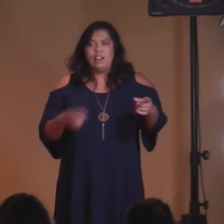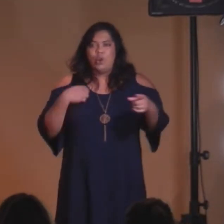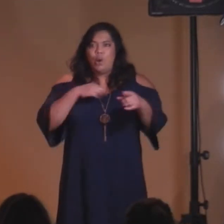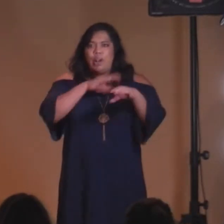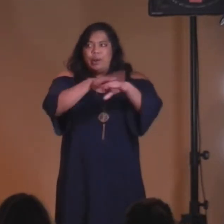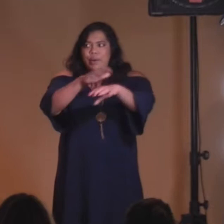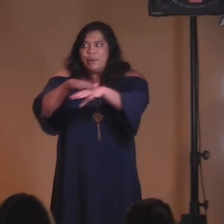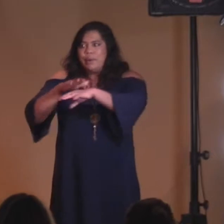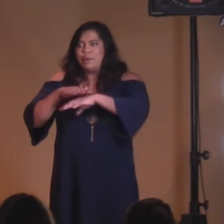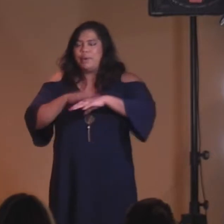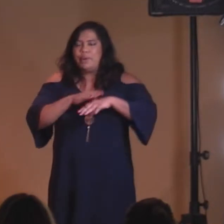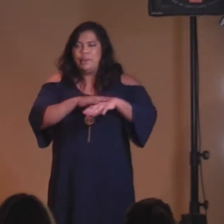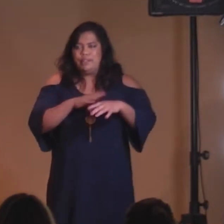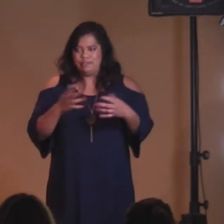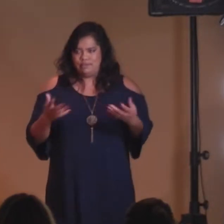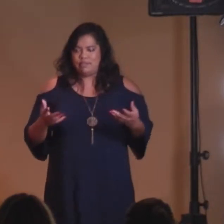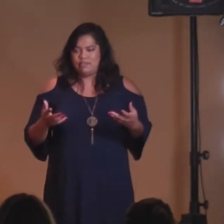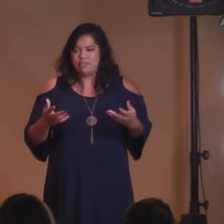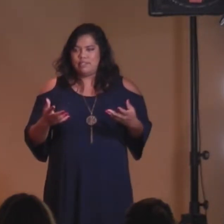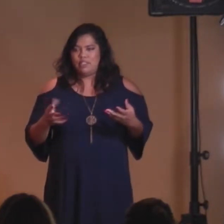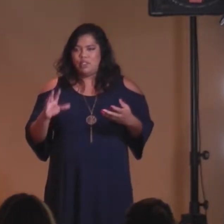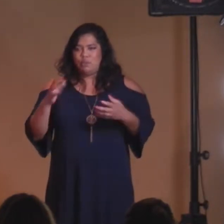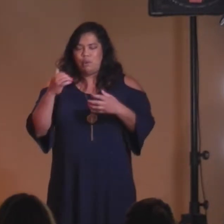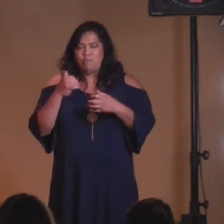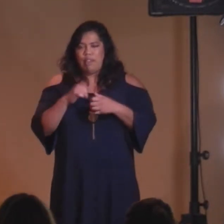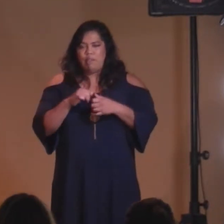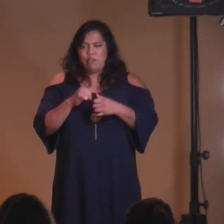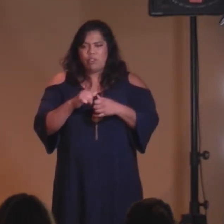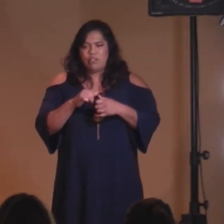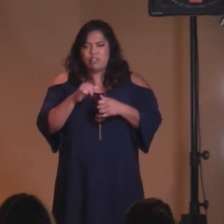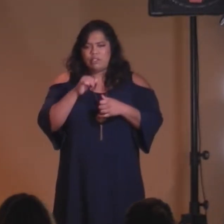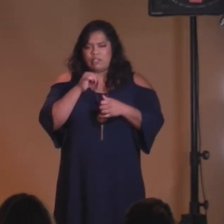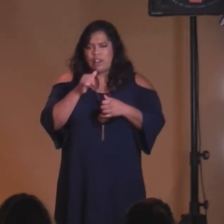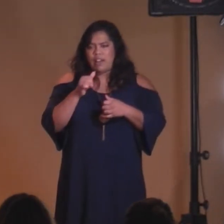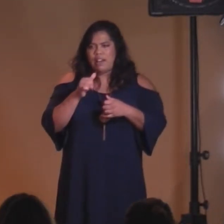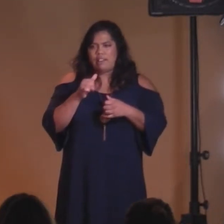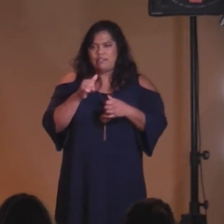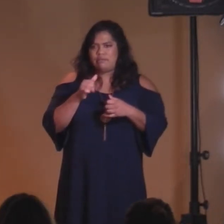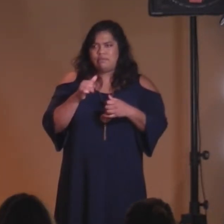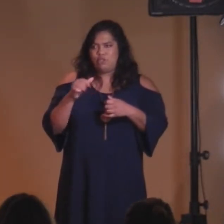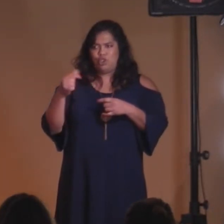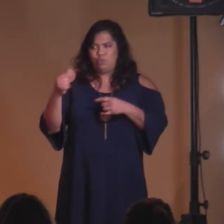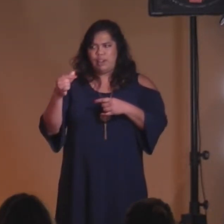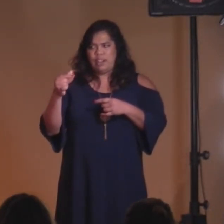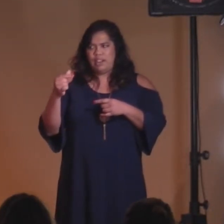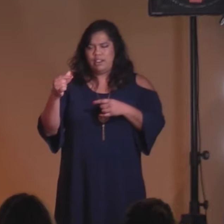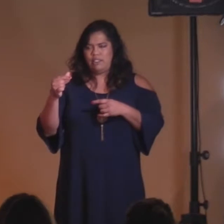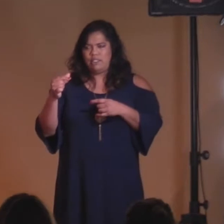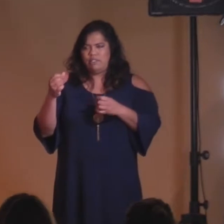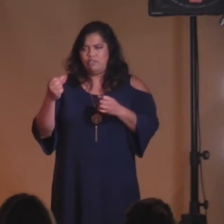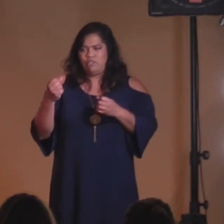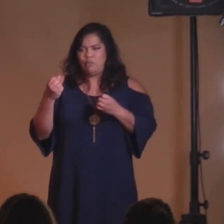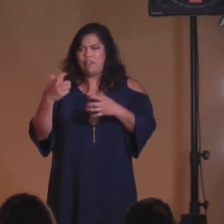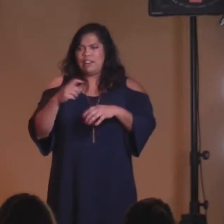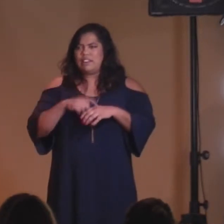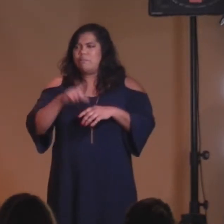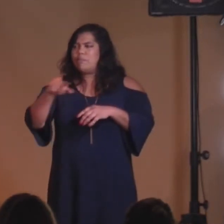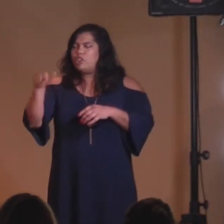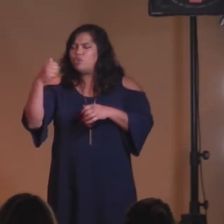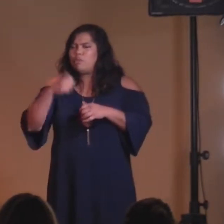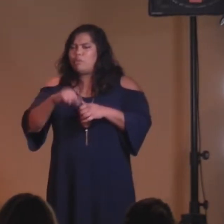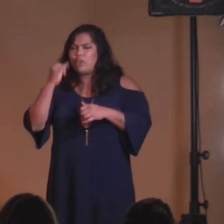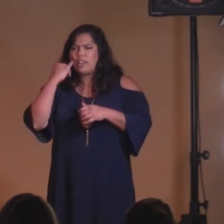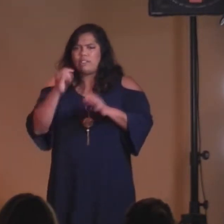we, and we didn't go to green for a long time. But what threat alert were we on? If it